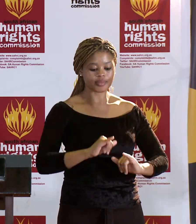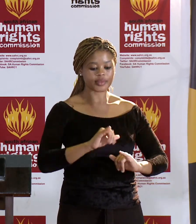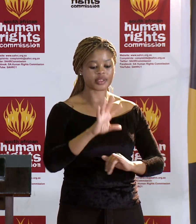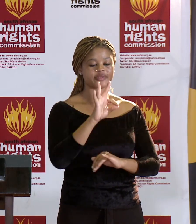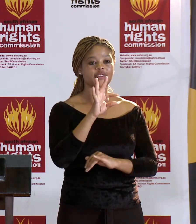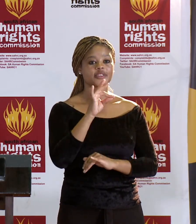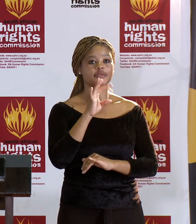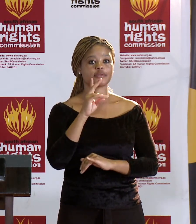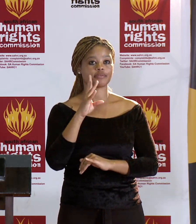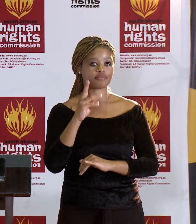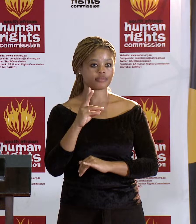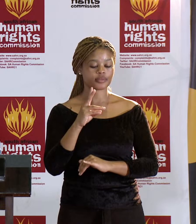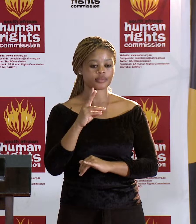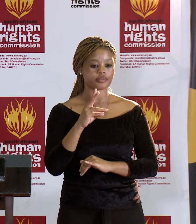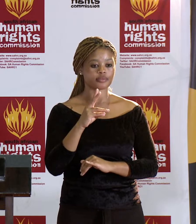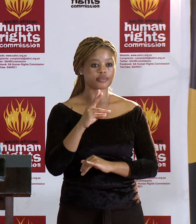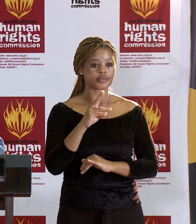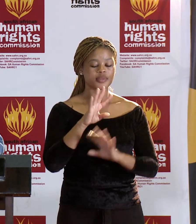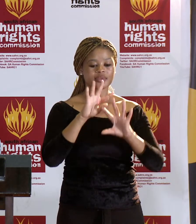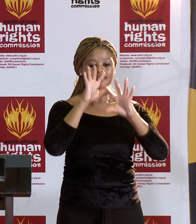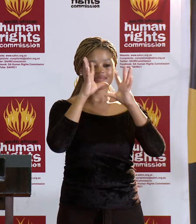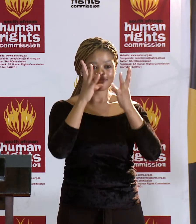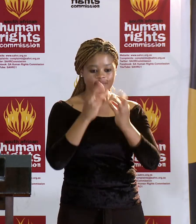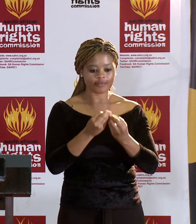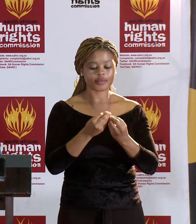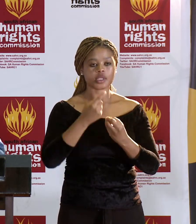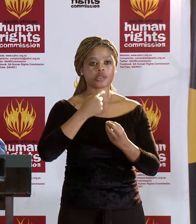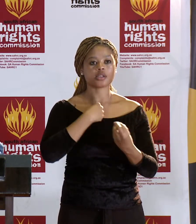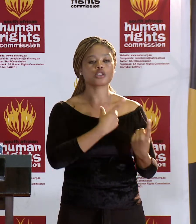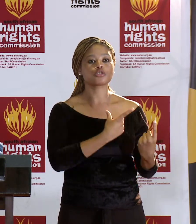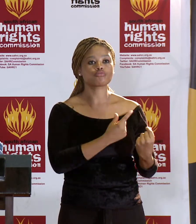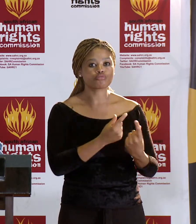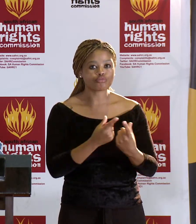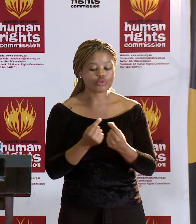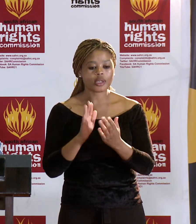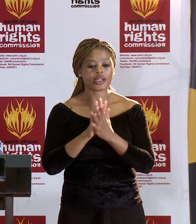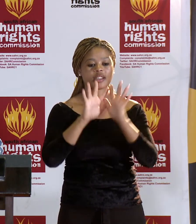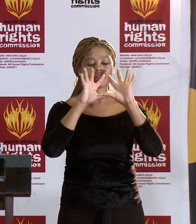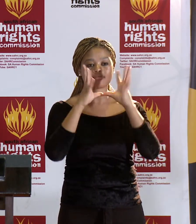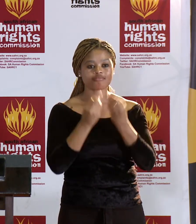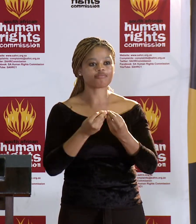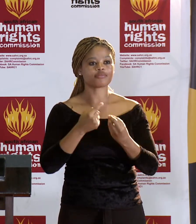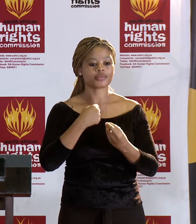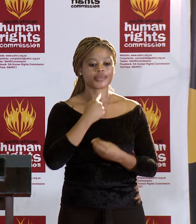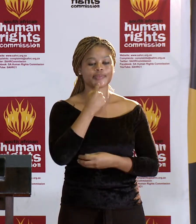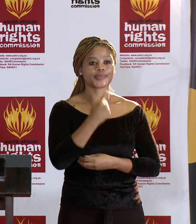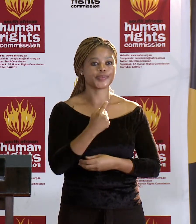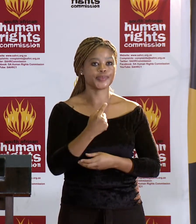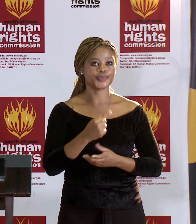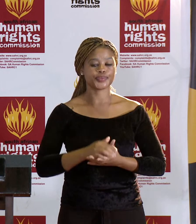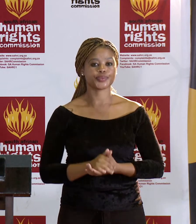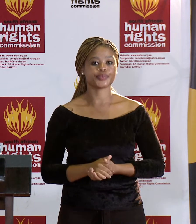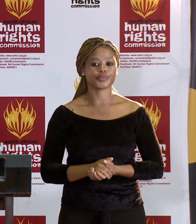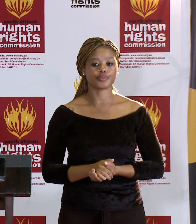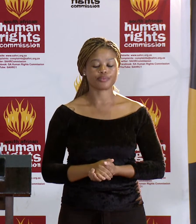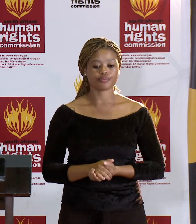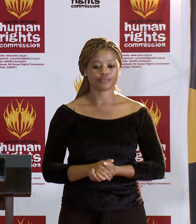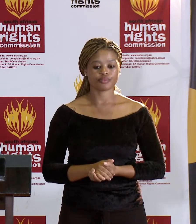every day, in everything that I do, in everything that I say.